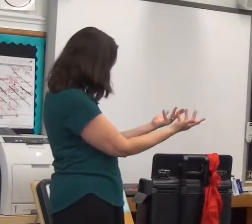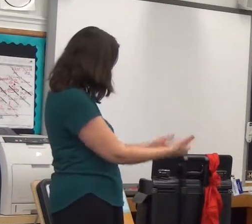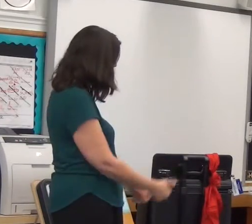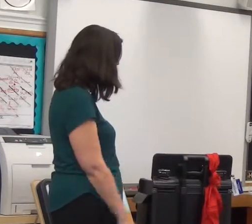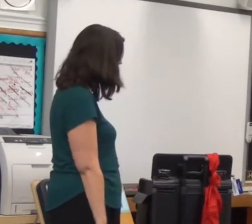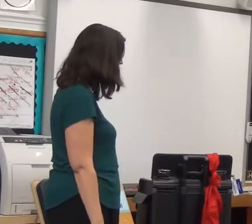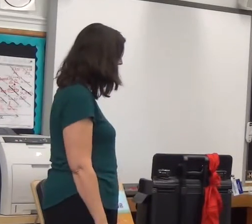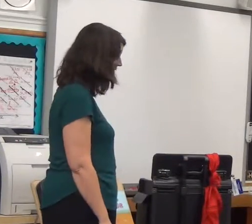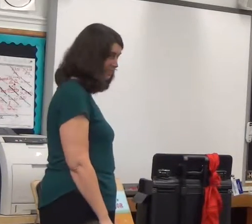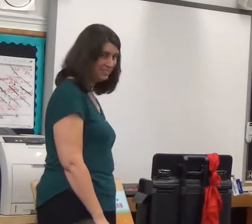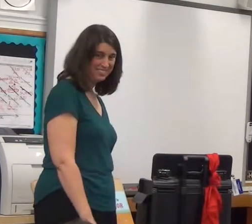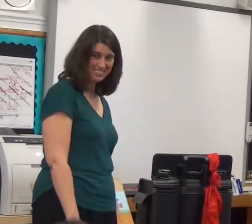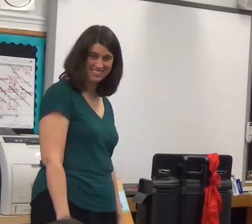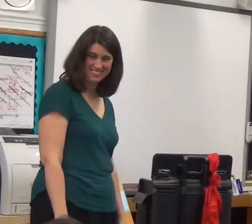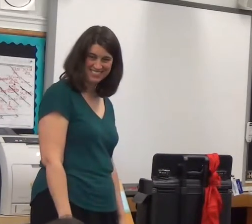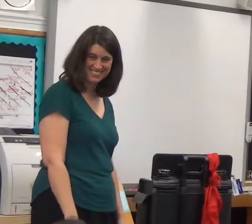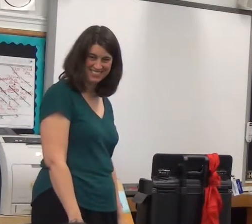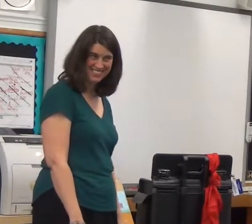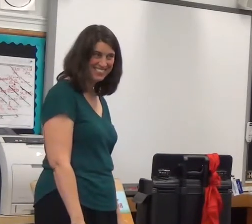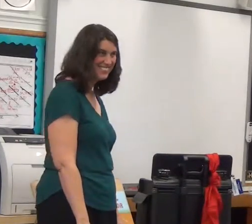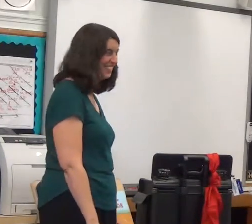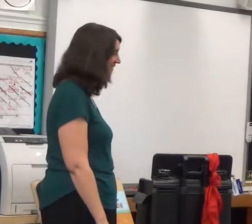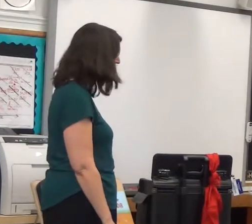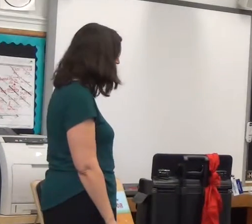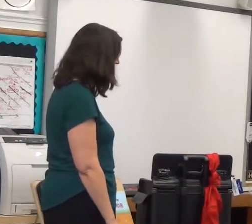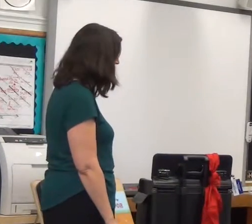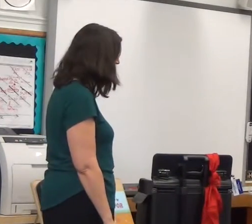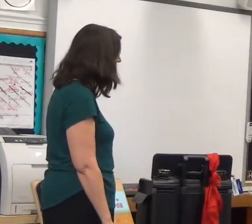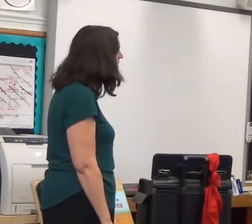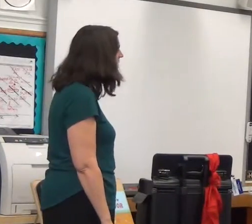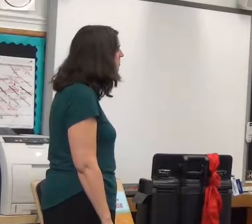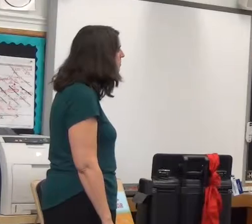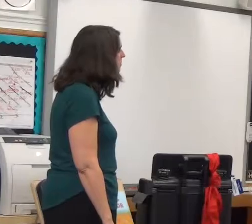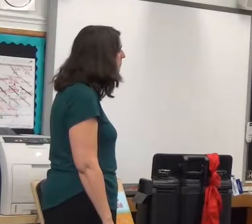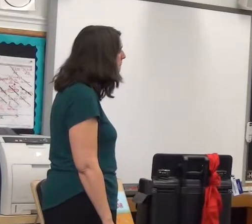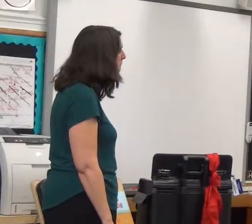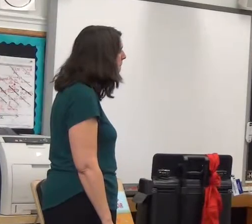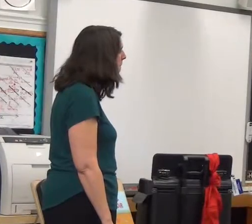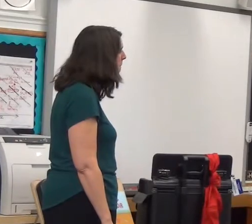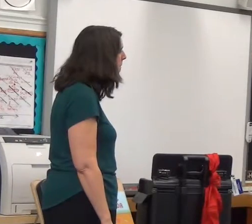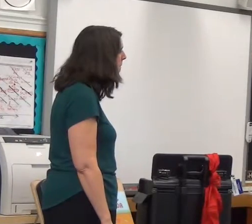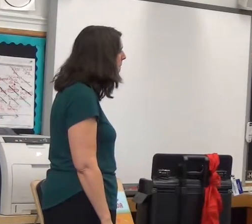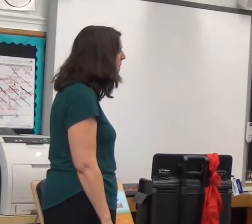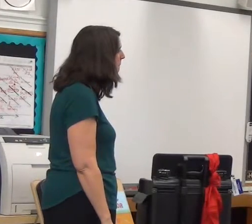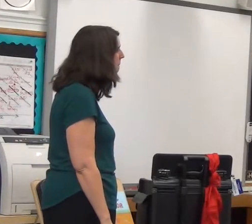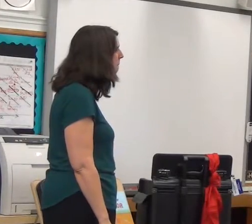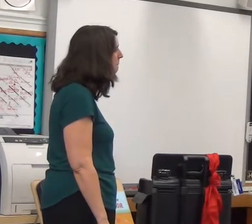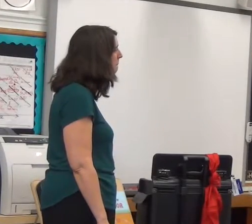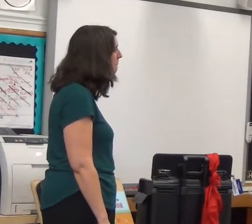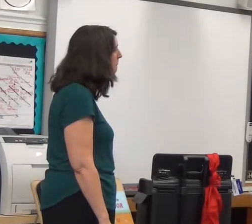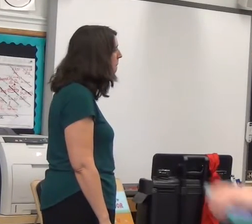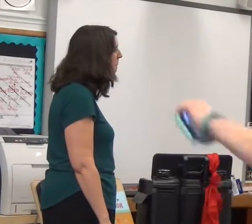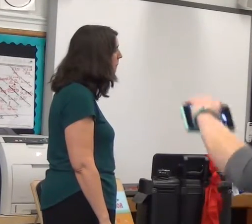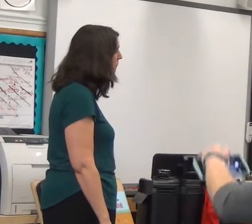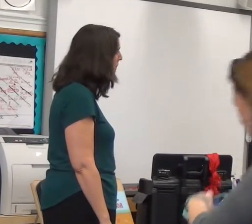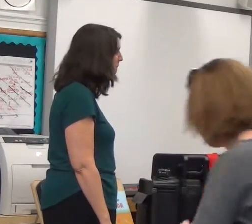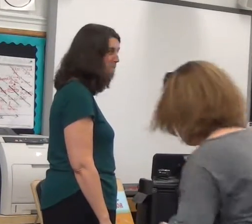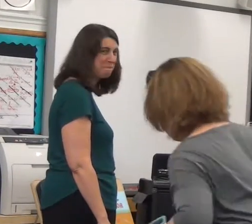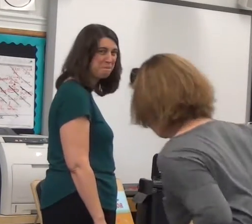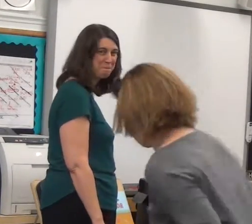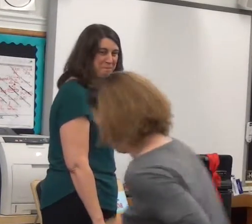One, two, three. All right, let's try this. Hold on to it over here. Take that wand. Just give it a little...